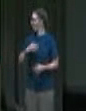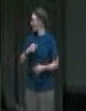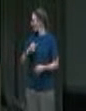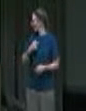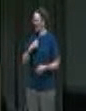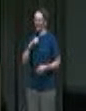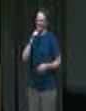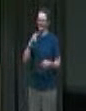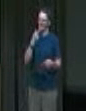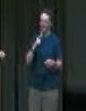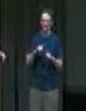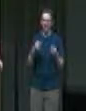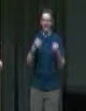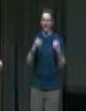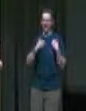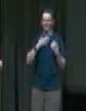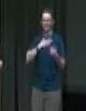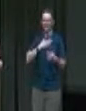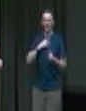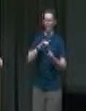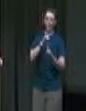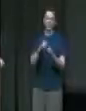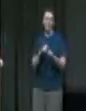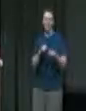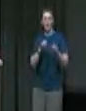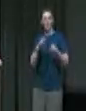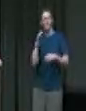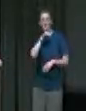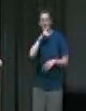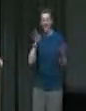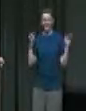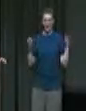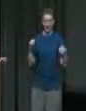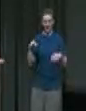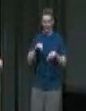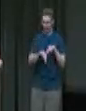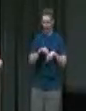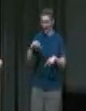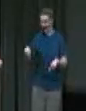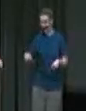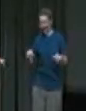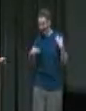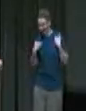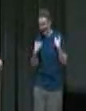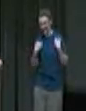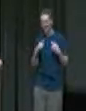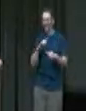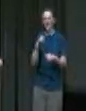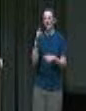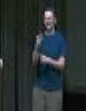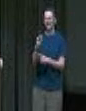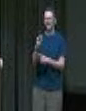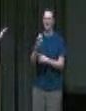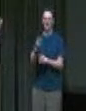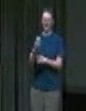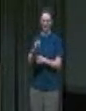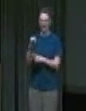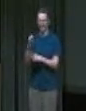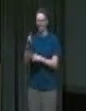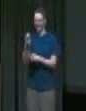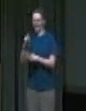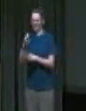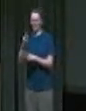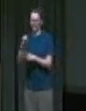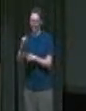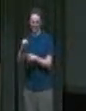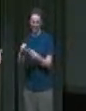wasn't going to say it, I am wearing my When Pigs Fly socks because Steve Tuckerman and Bob Wyszynski, the folks that